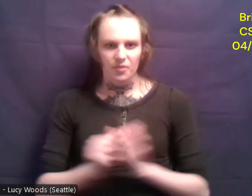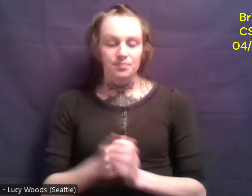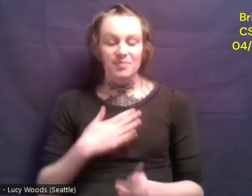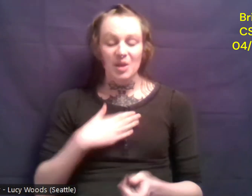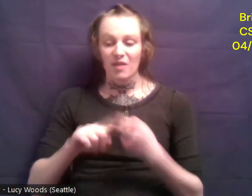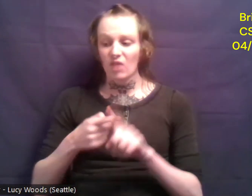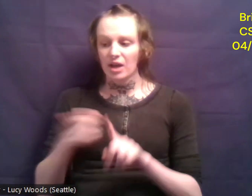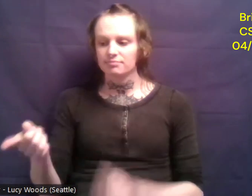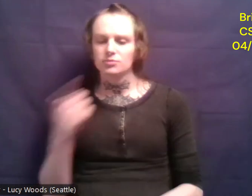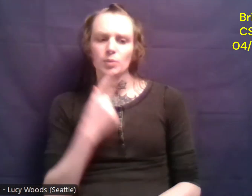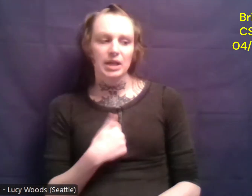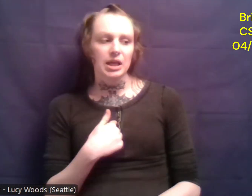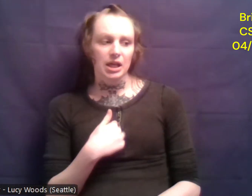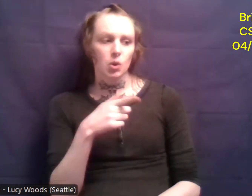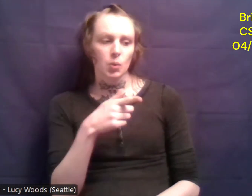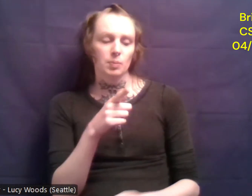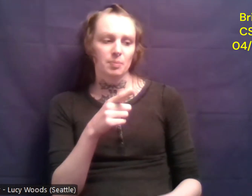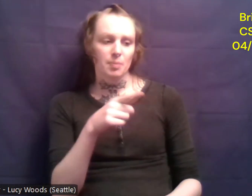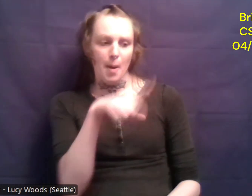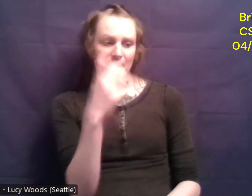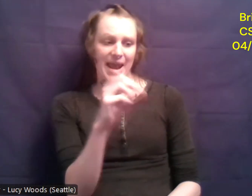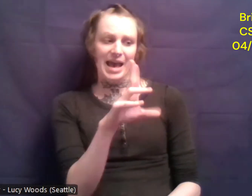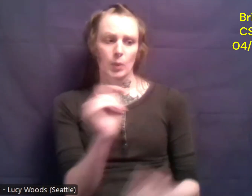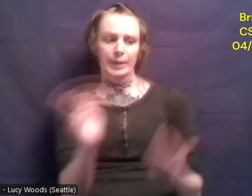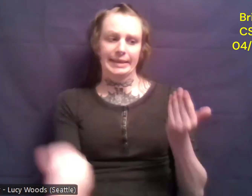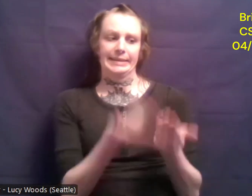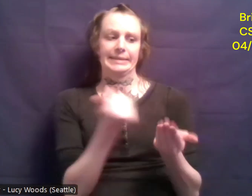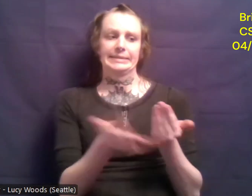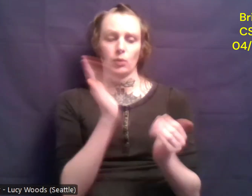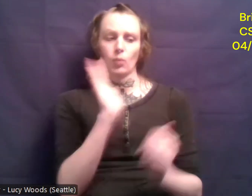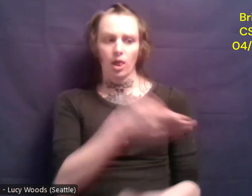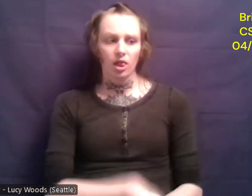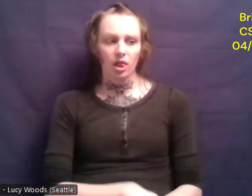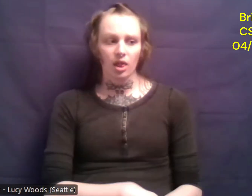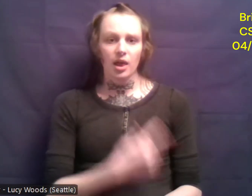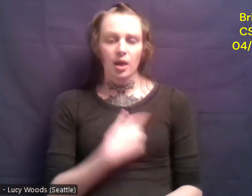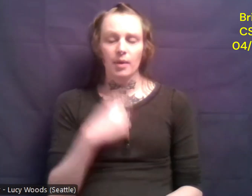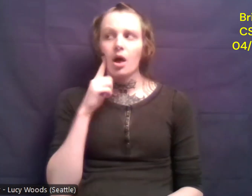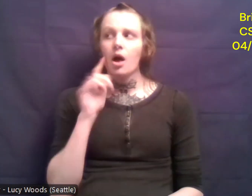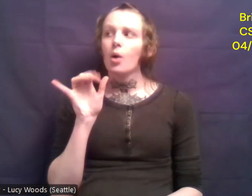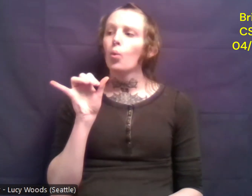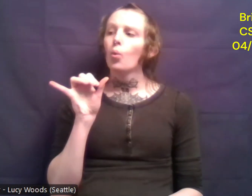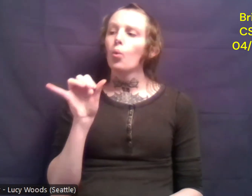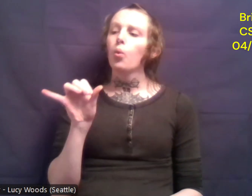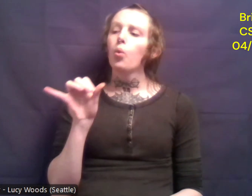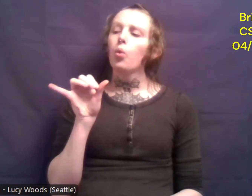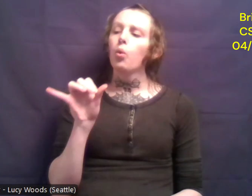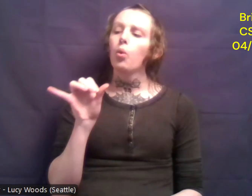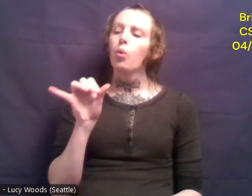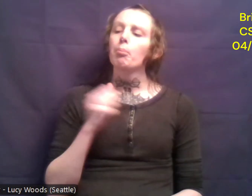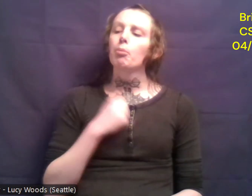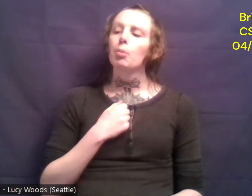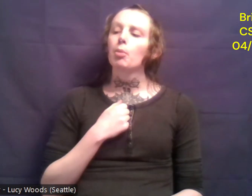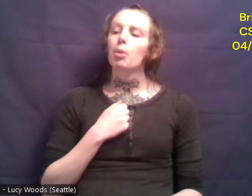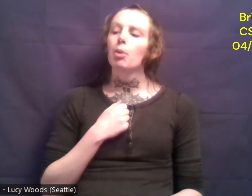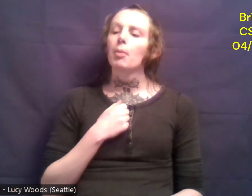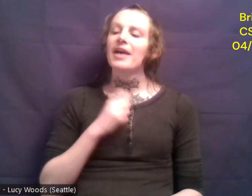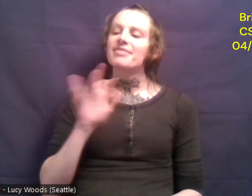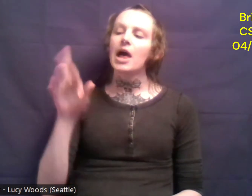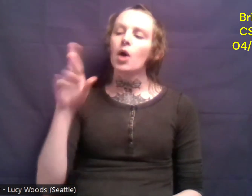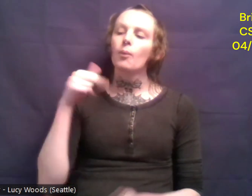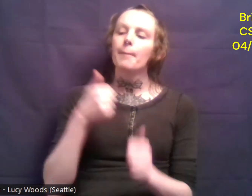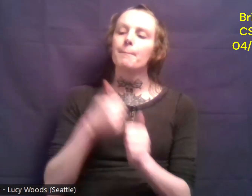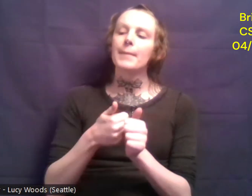make you black out really easily. And that kind of being like, oh, that's why they say that. That's why you're not supposed to